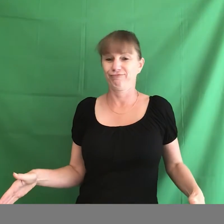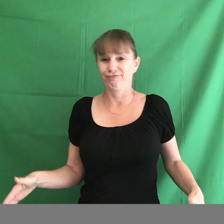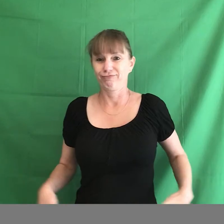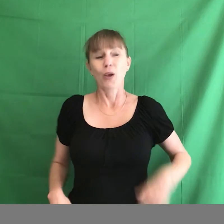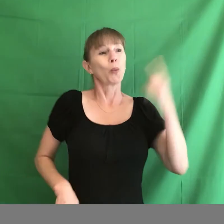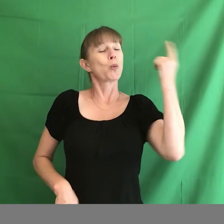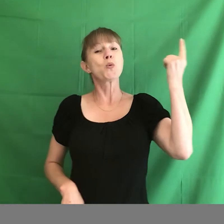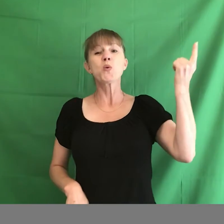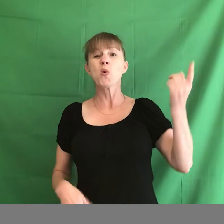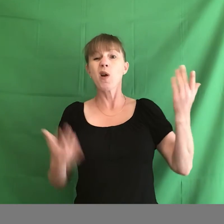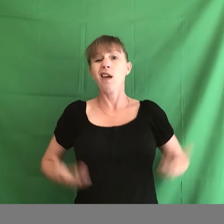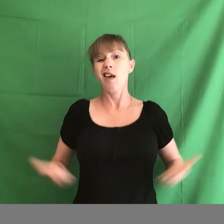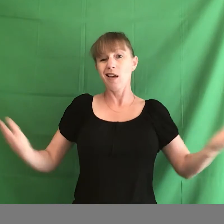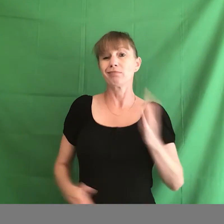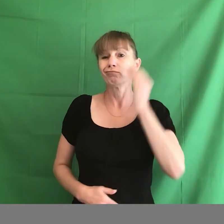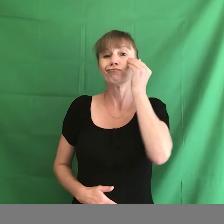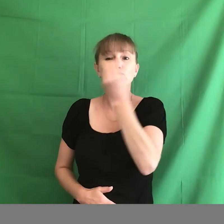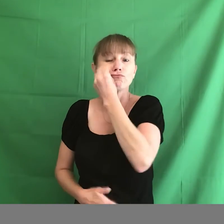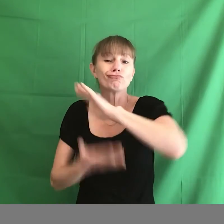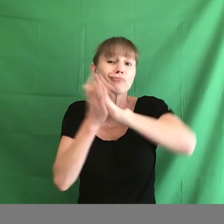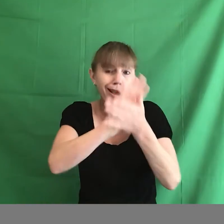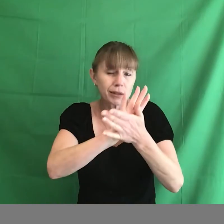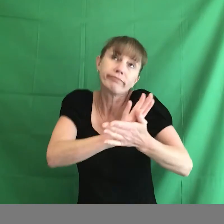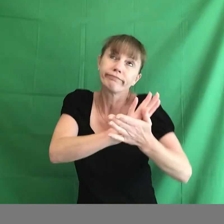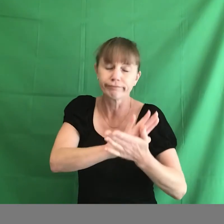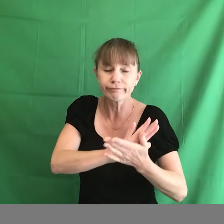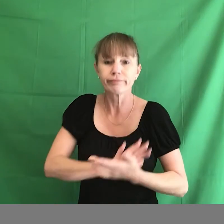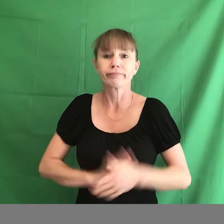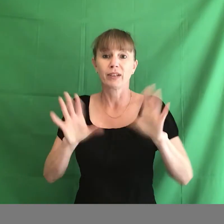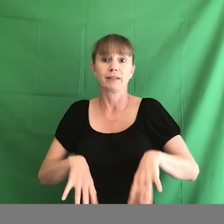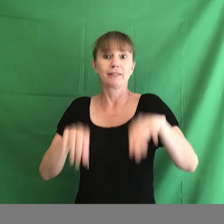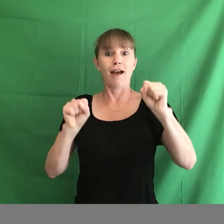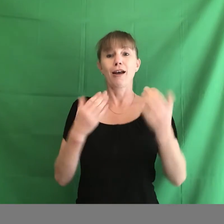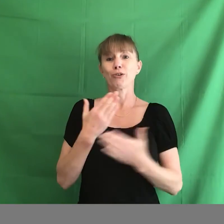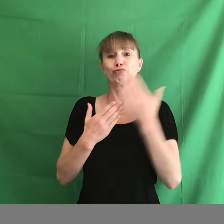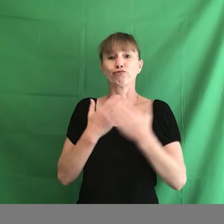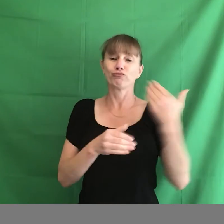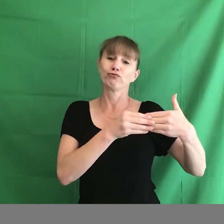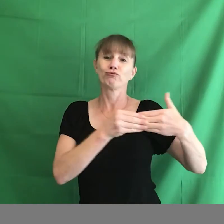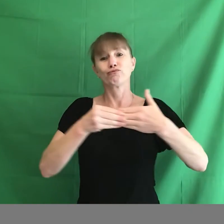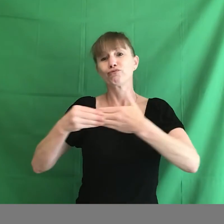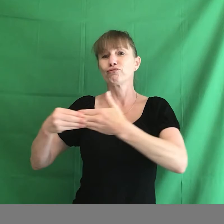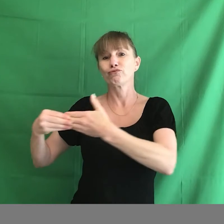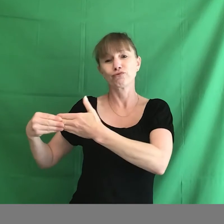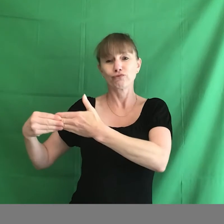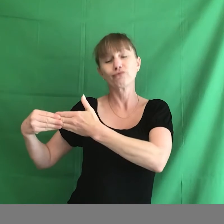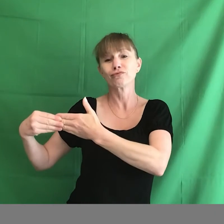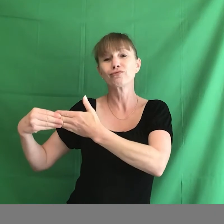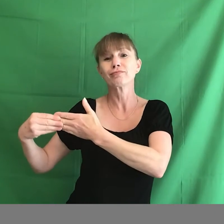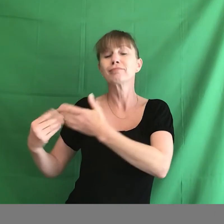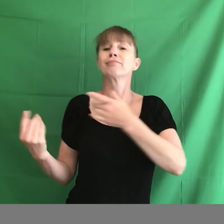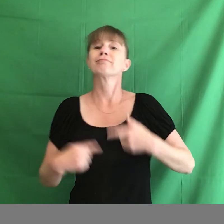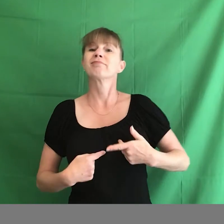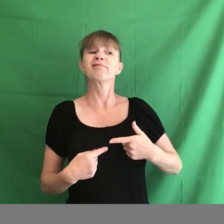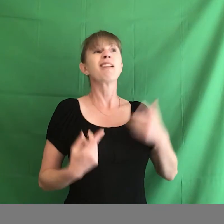dress? Who on earth cares if your blush is a mess? Start a new fashion, buckle the